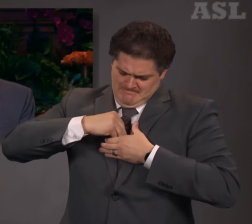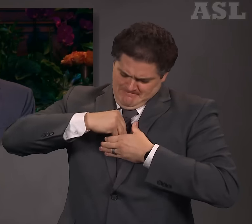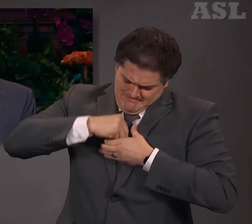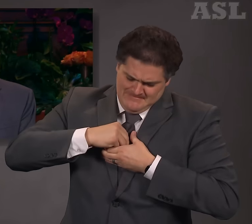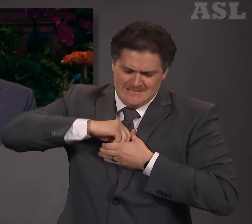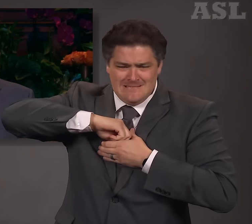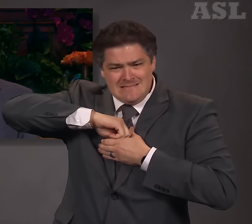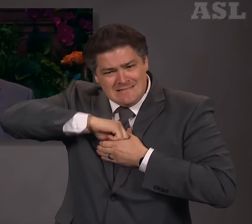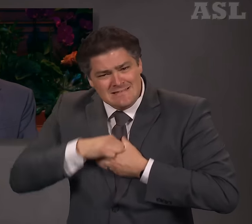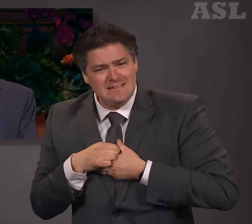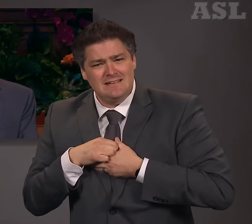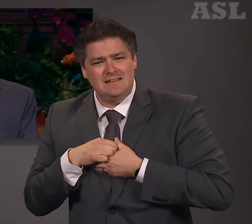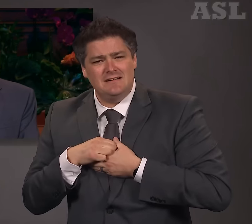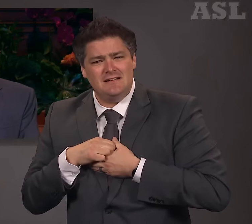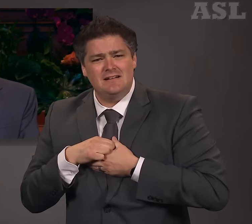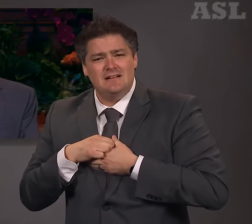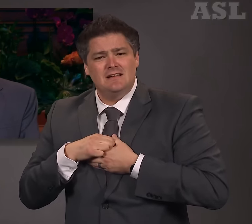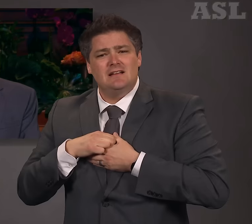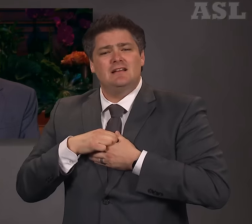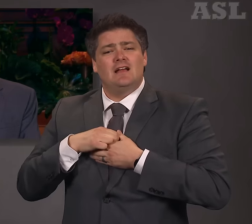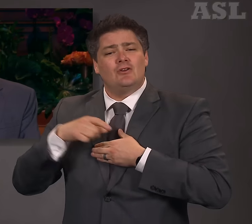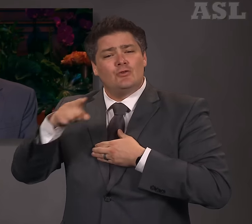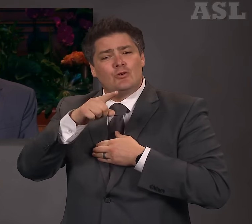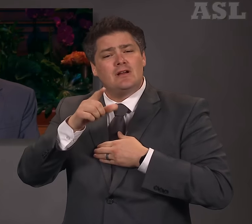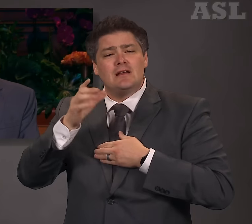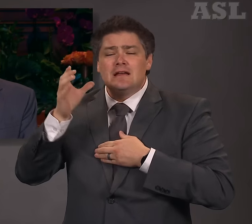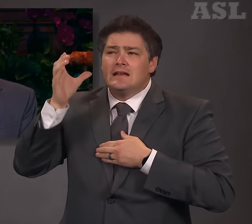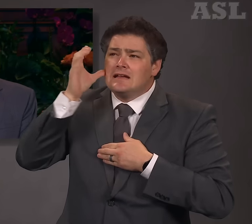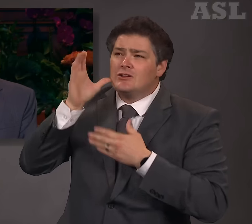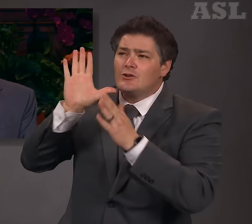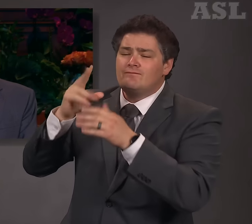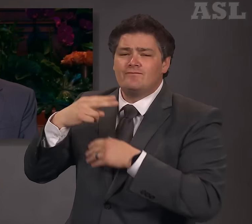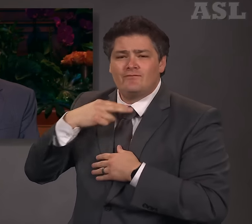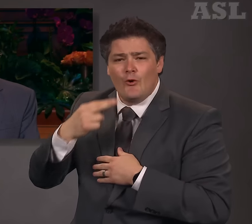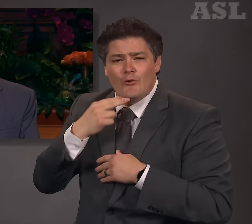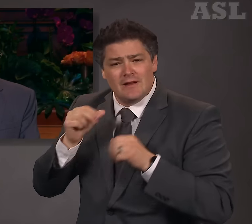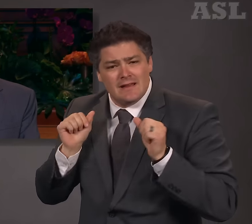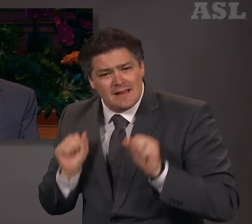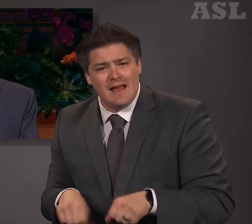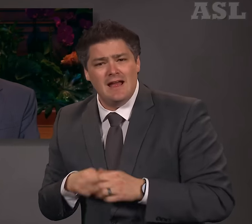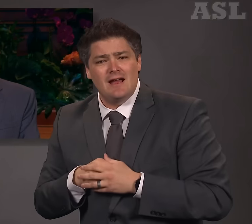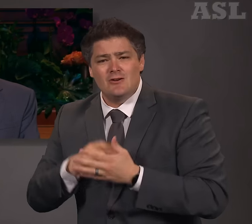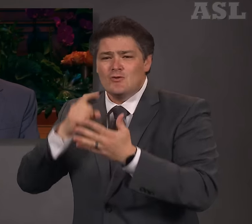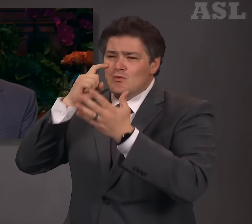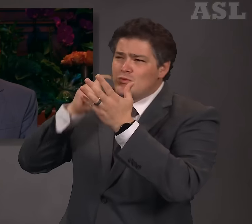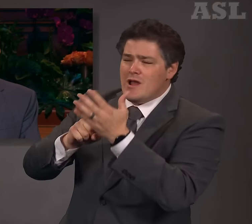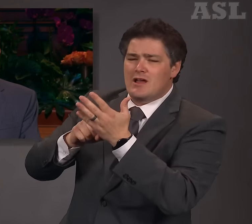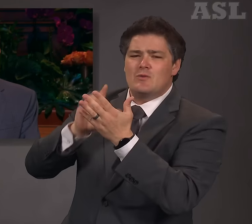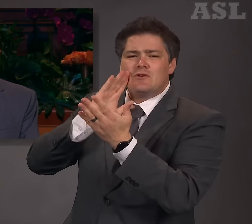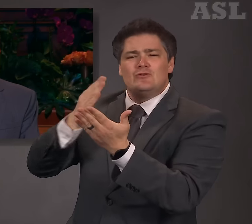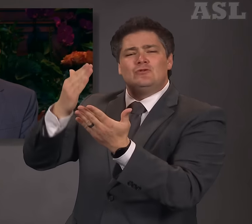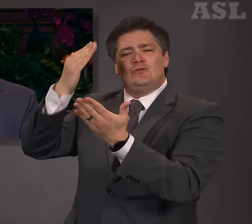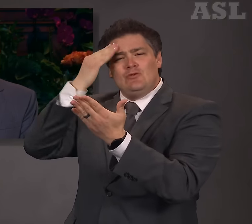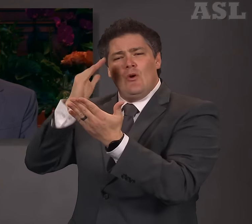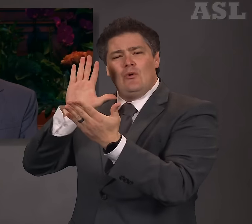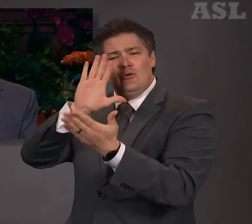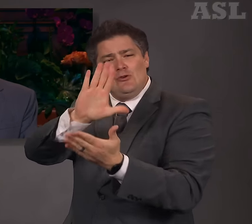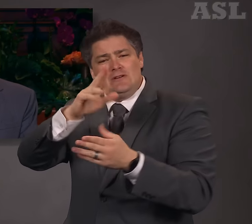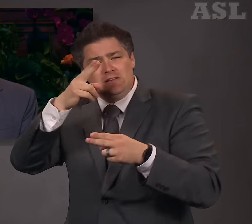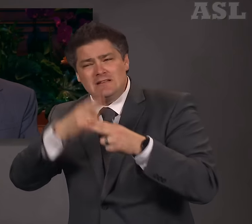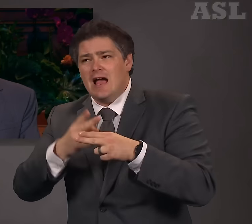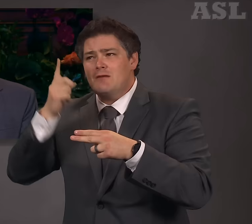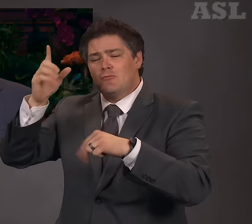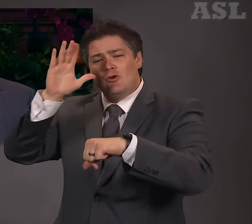written always in your hearts, that ye may hear and know the voice by which ye shall be called, and also